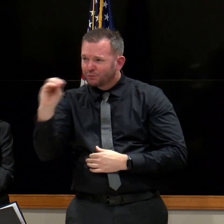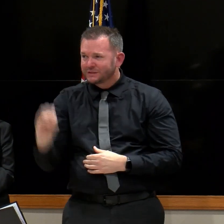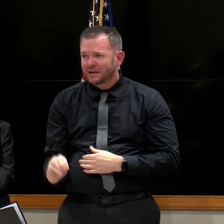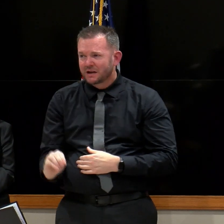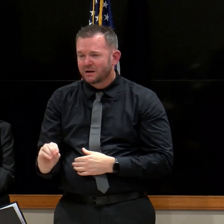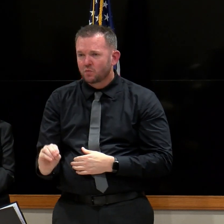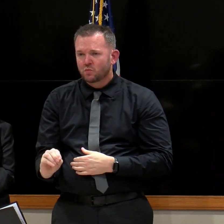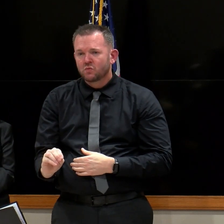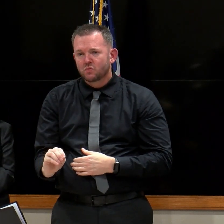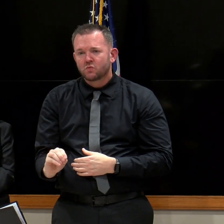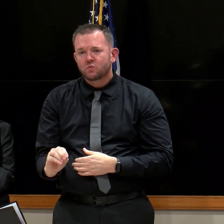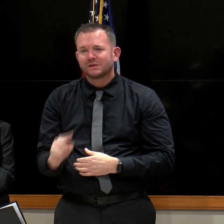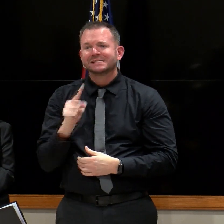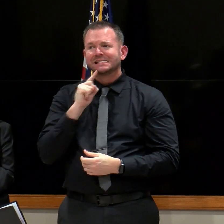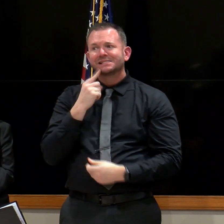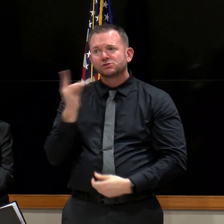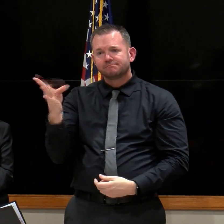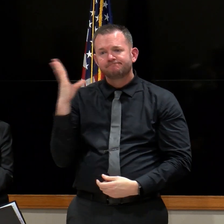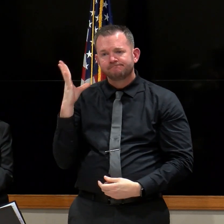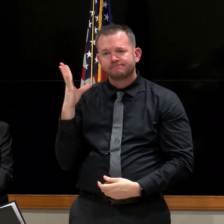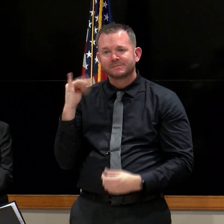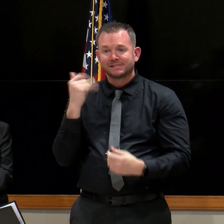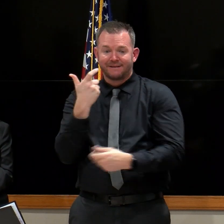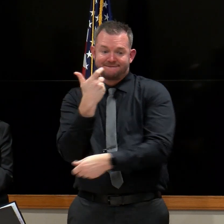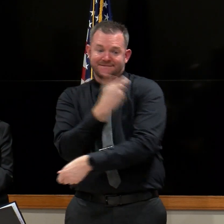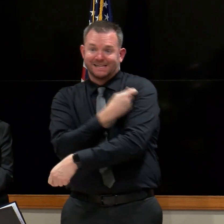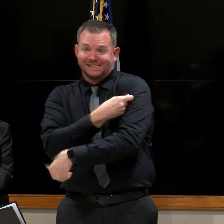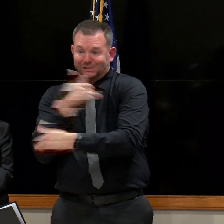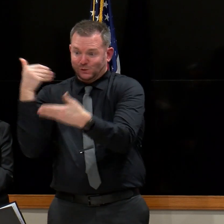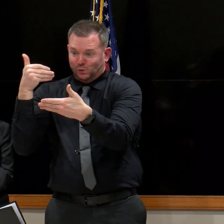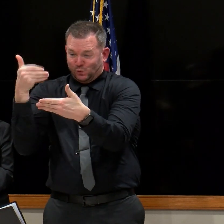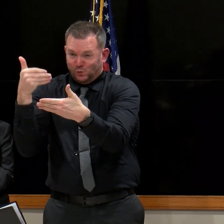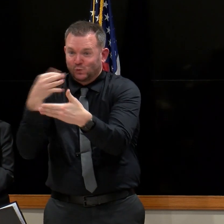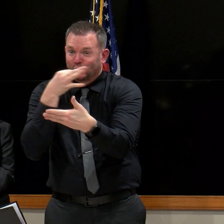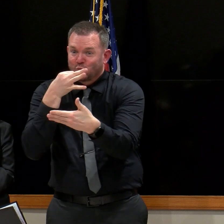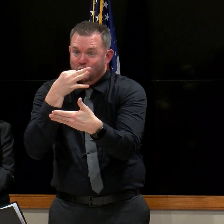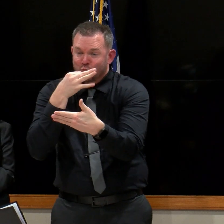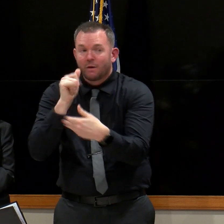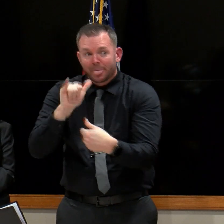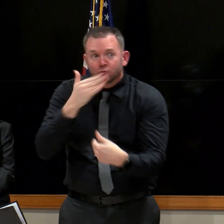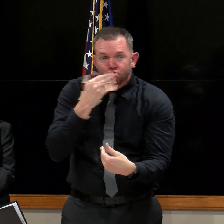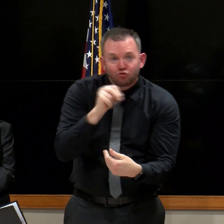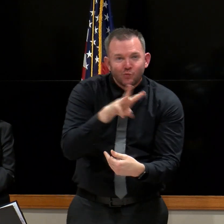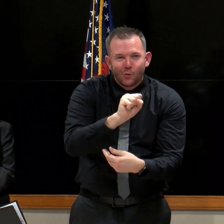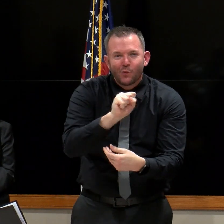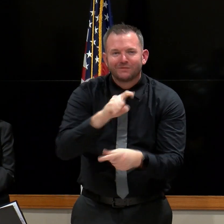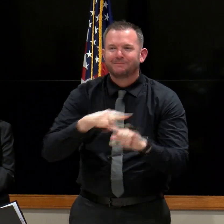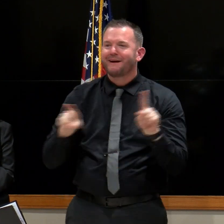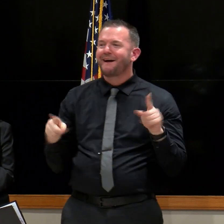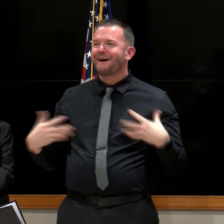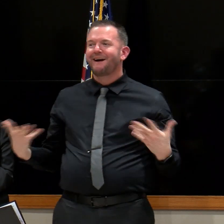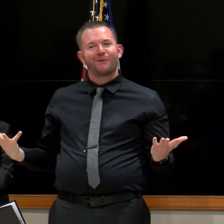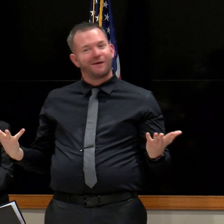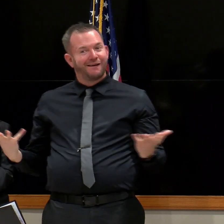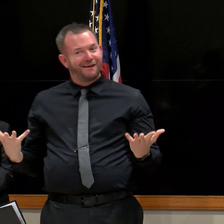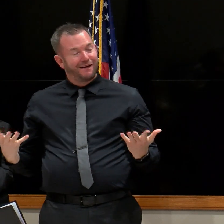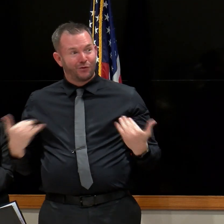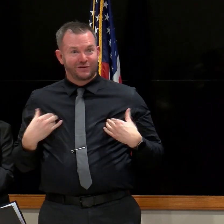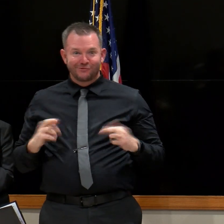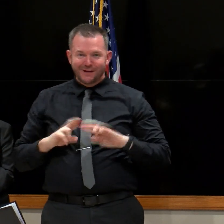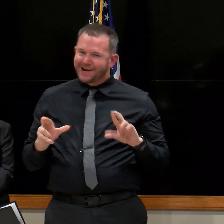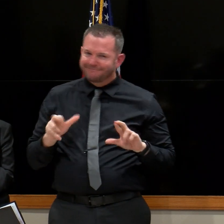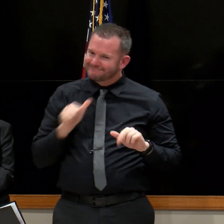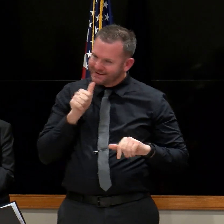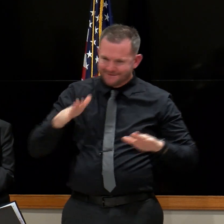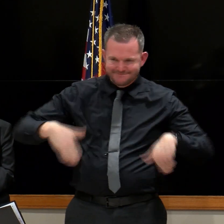of this. The vaccine is on the horizon. That's good news. But it's not here yet. We don't all have it. We do not have herd immunity. And I think that we all